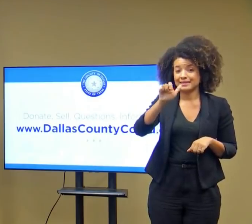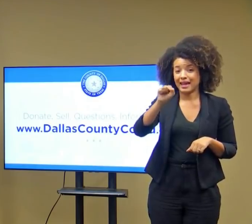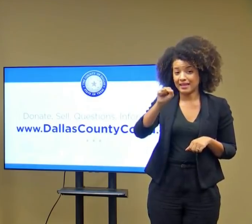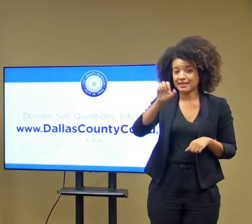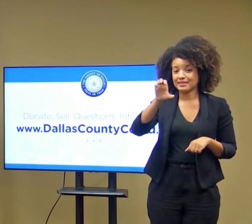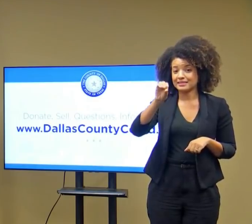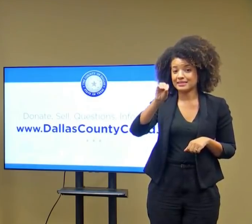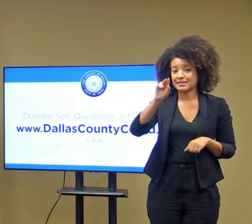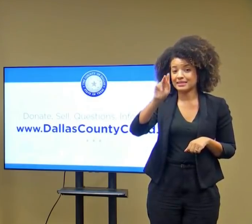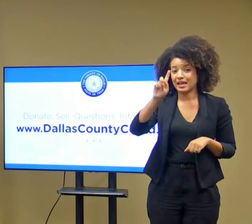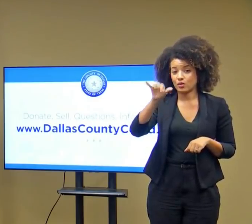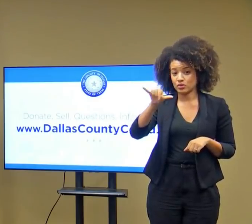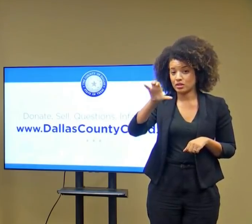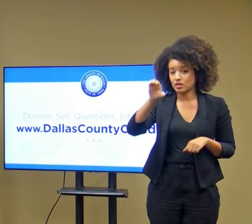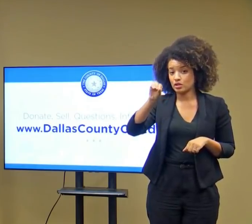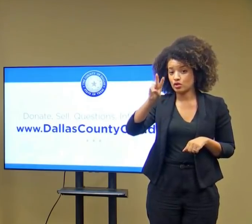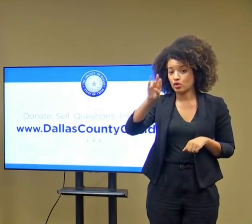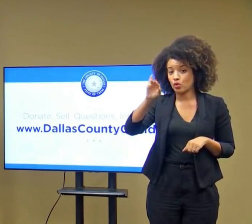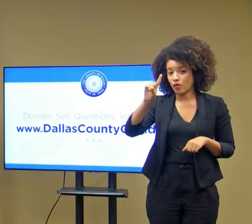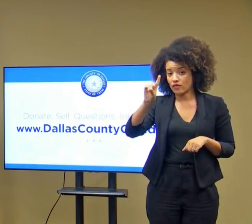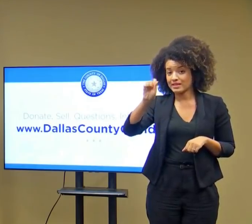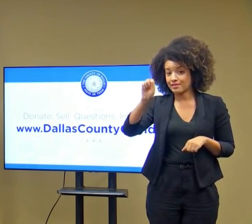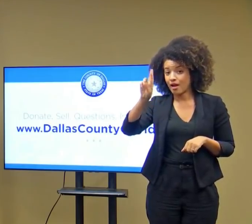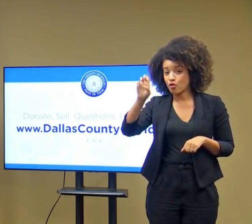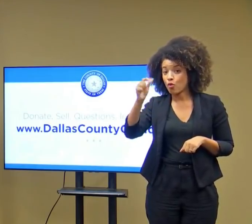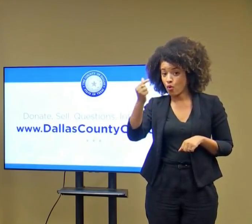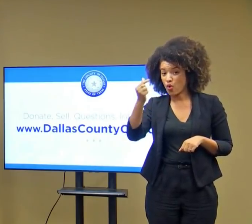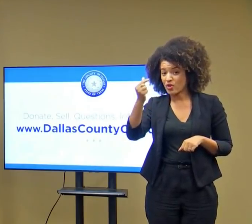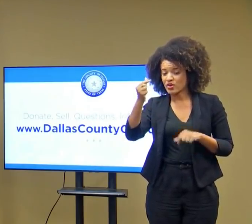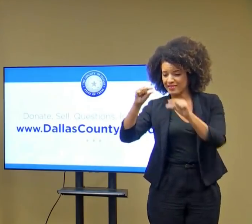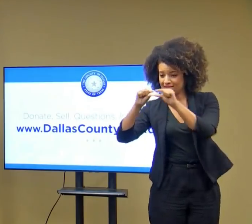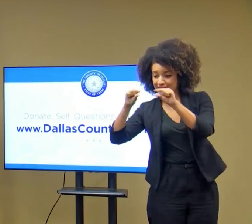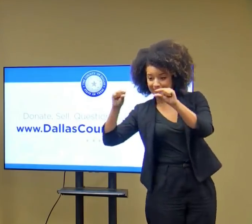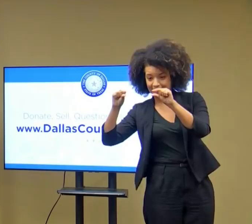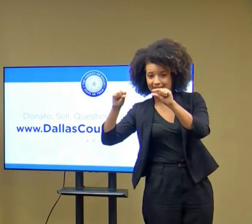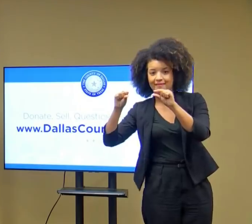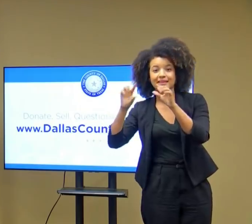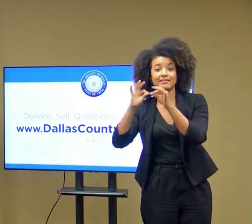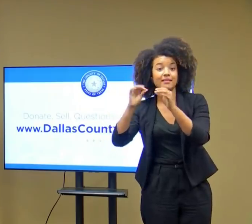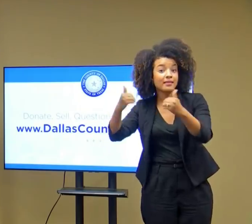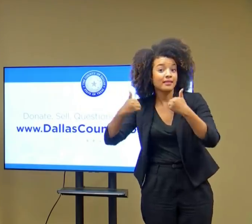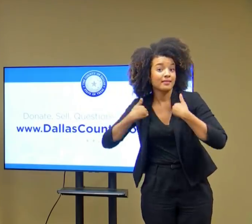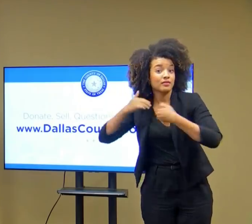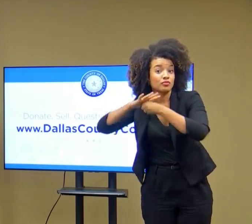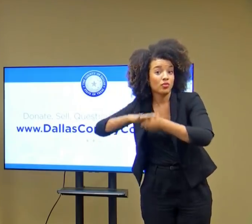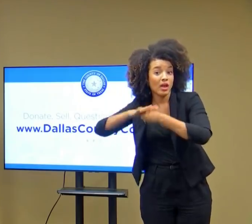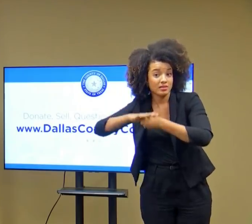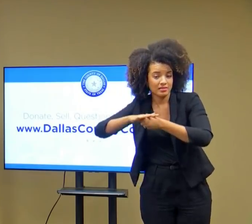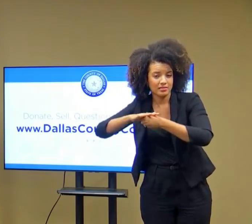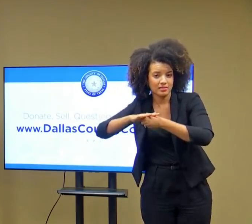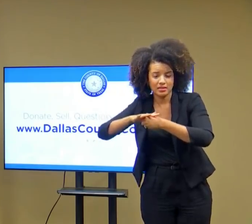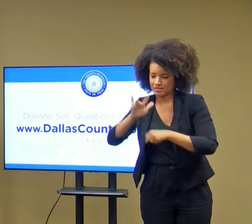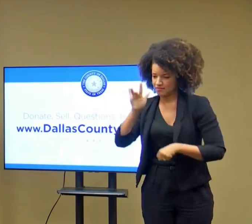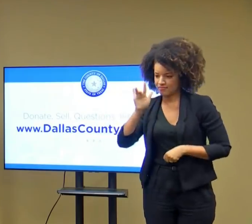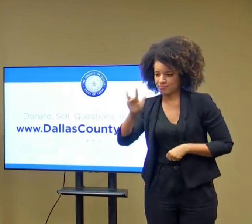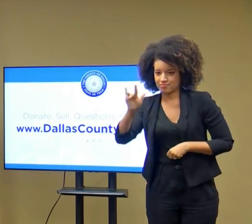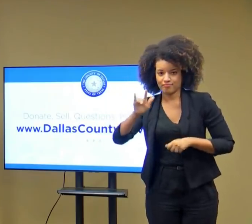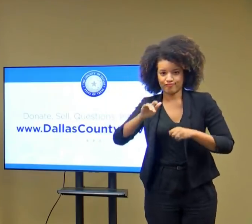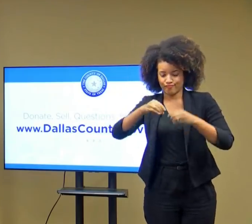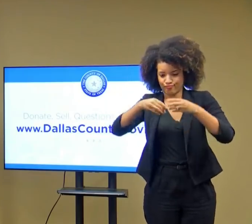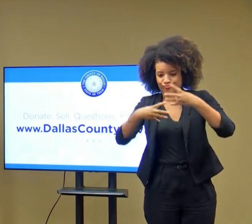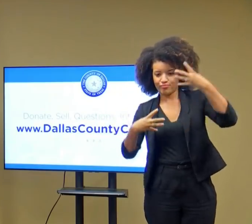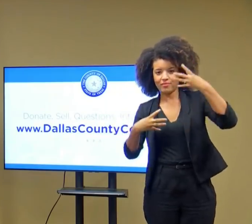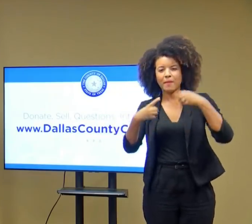dallascountycovid.org, there is a link there, and it says got stress, and then it has mental health